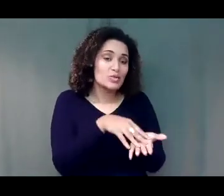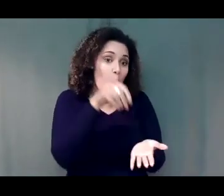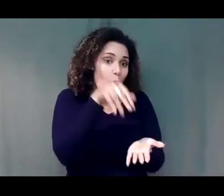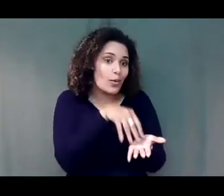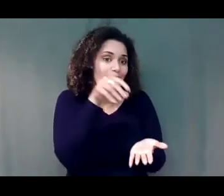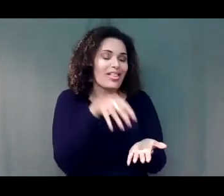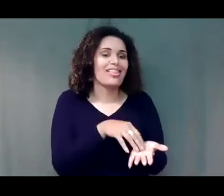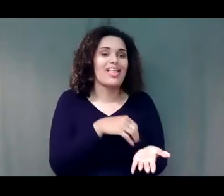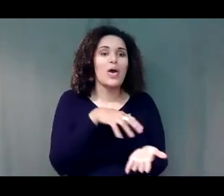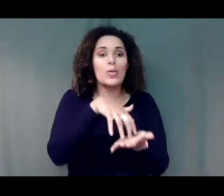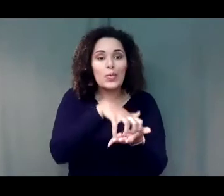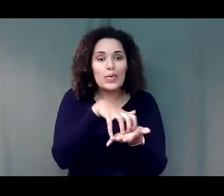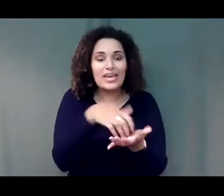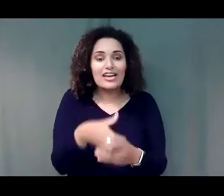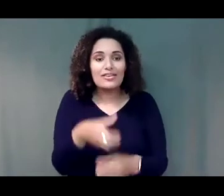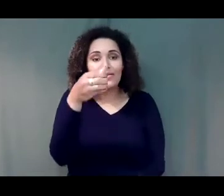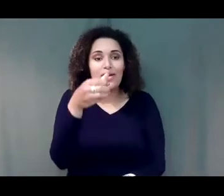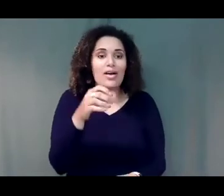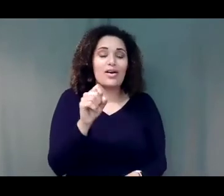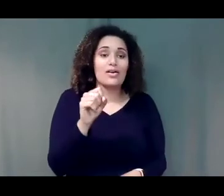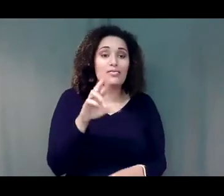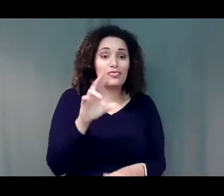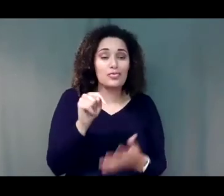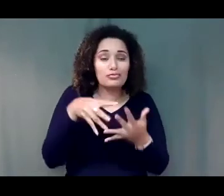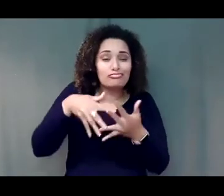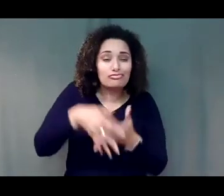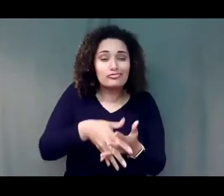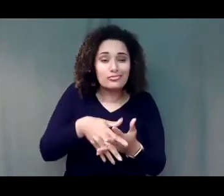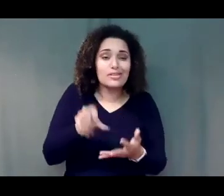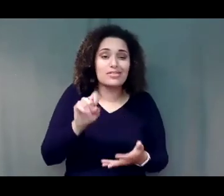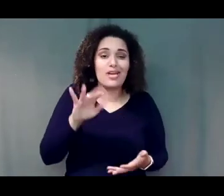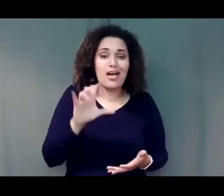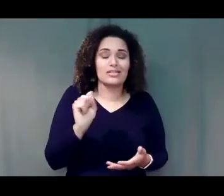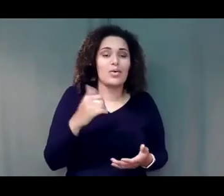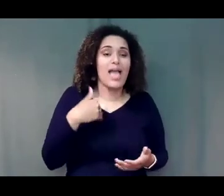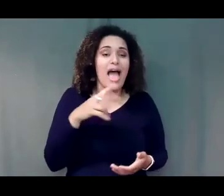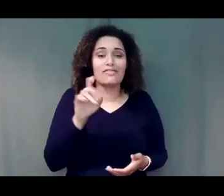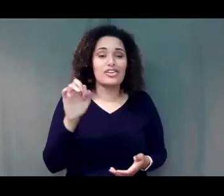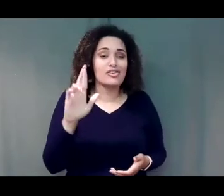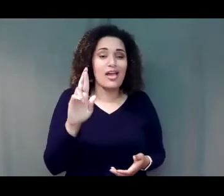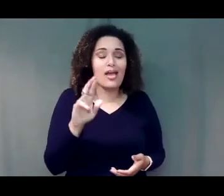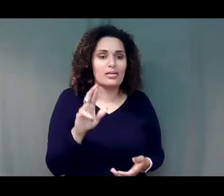rootstocks. We had Viognier that would hardly grow. We were getting,